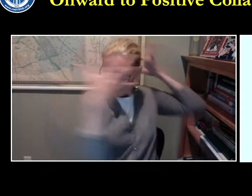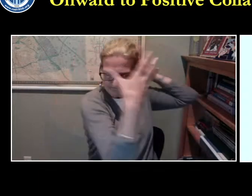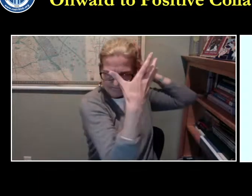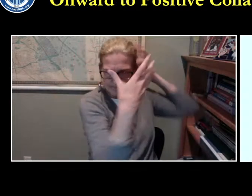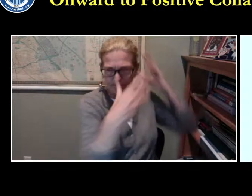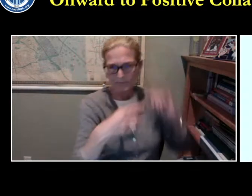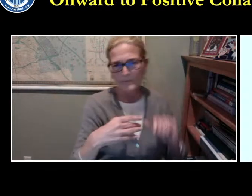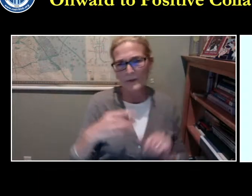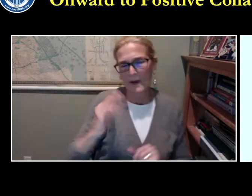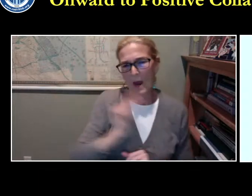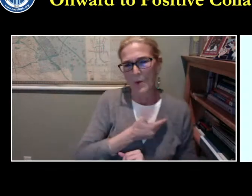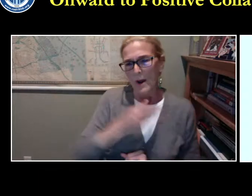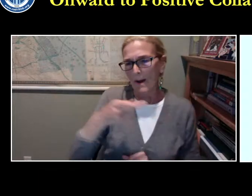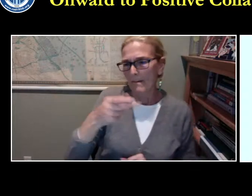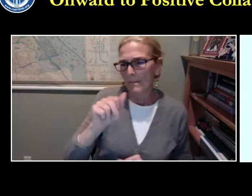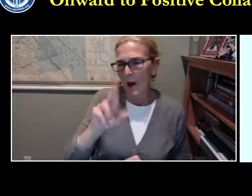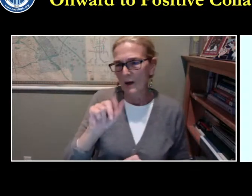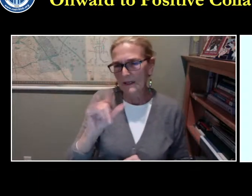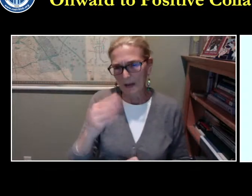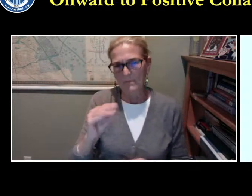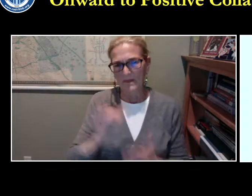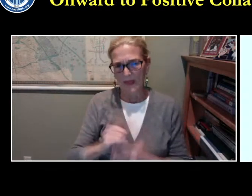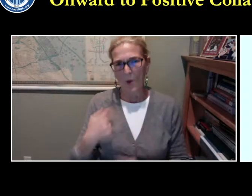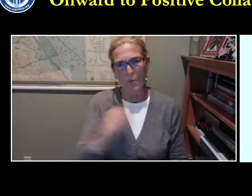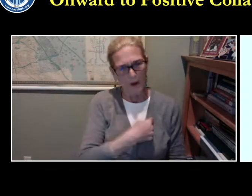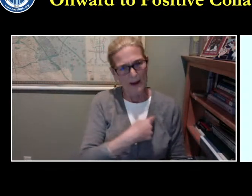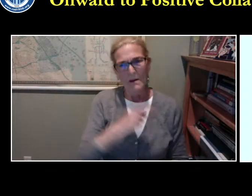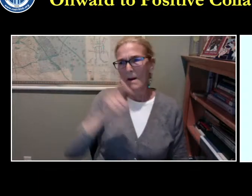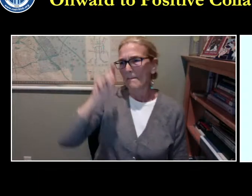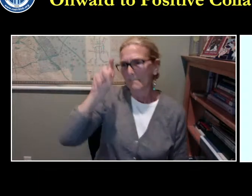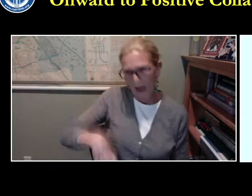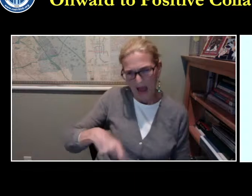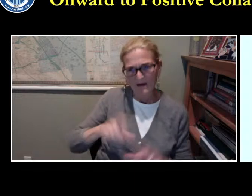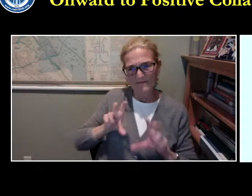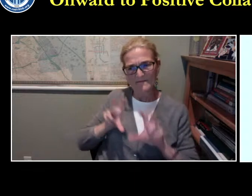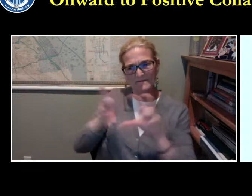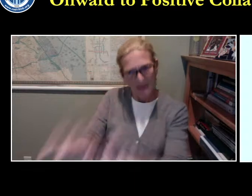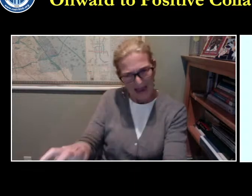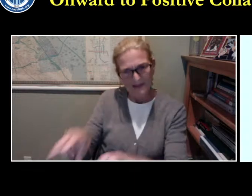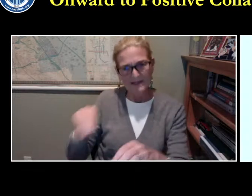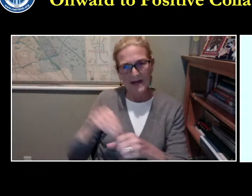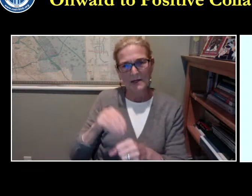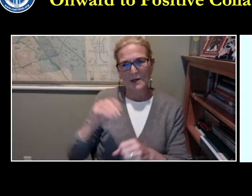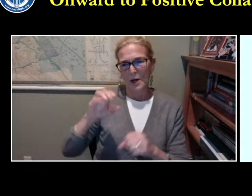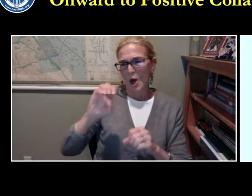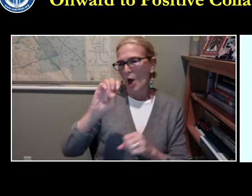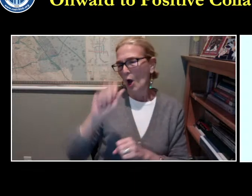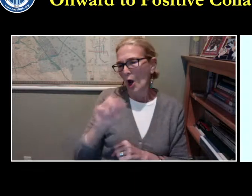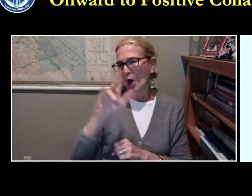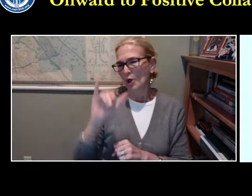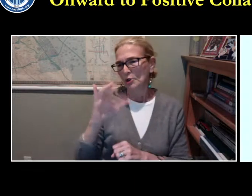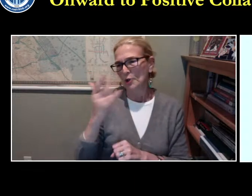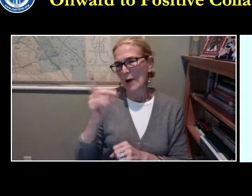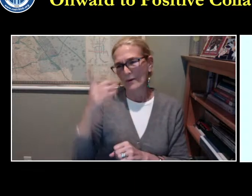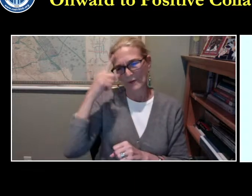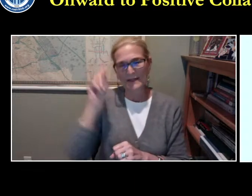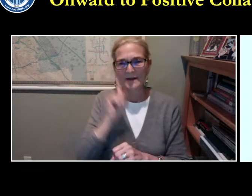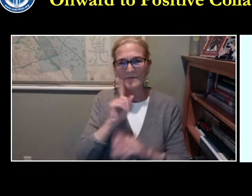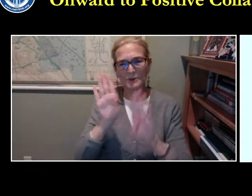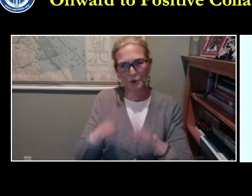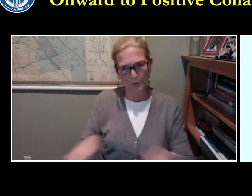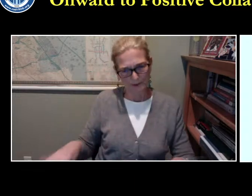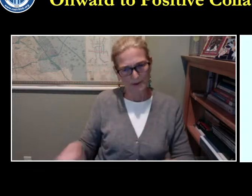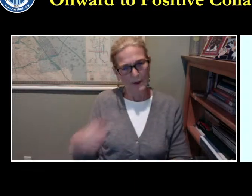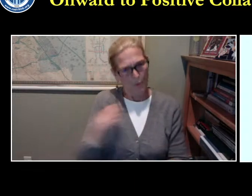to these 4 ideals and principles. So it's really important to shift our paradigm as deaf individuals to